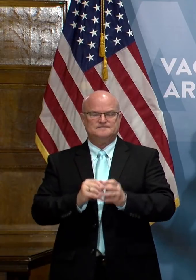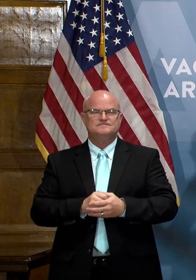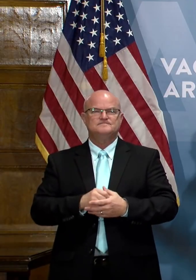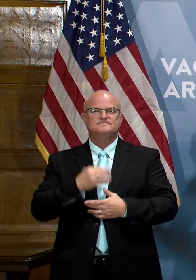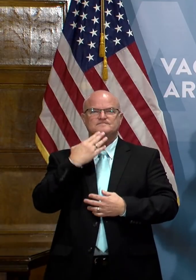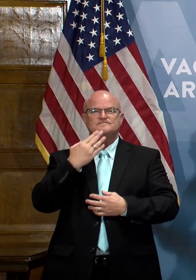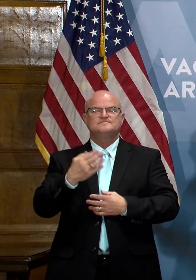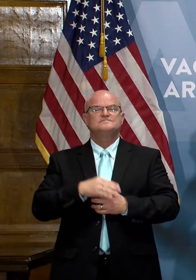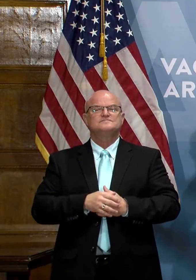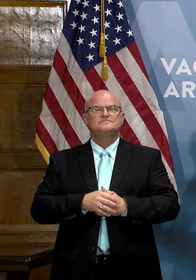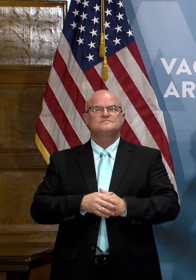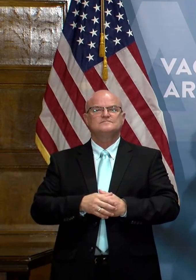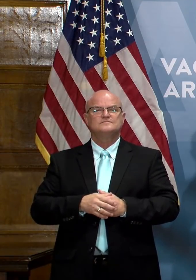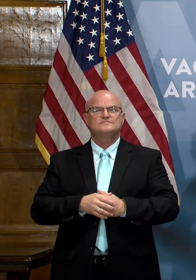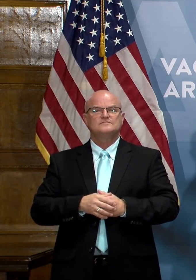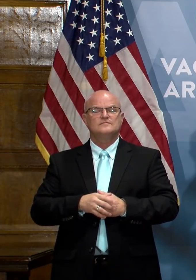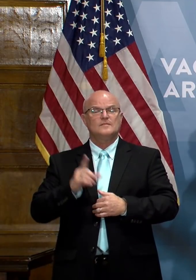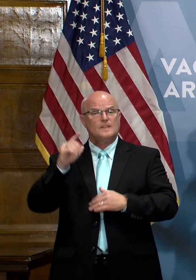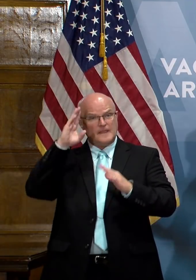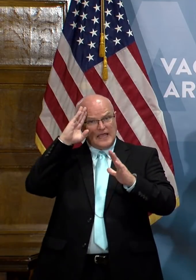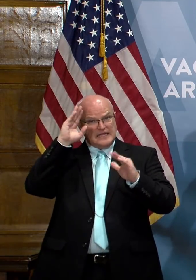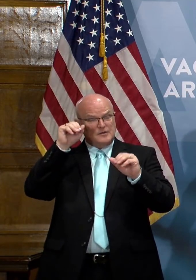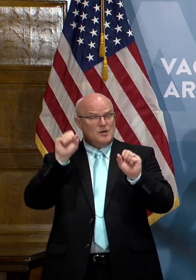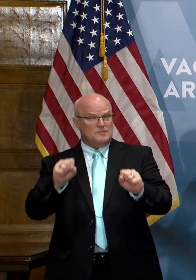Thank you. And would you anticipate